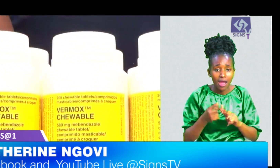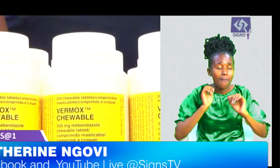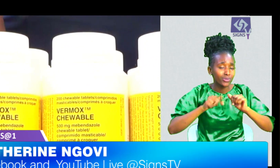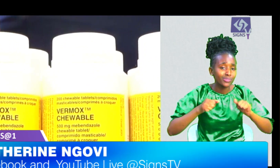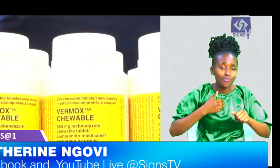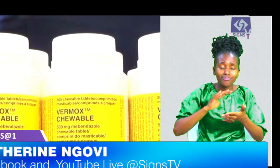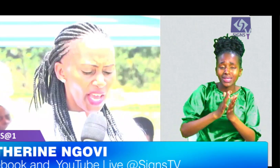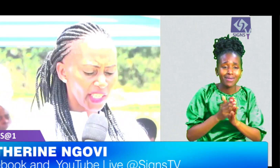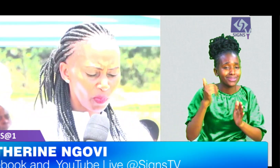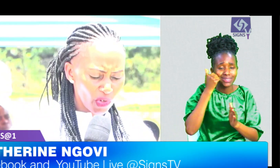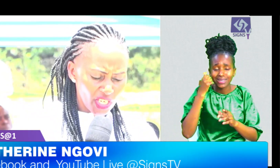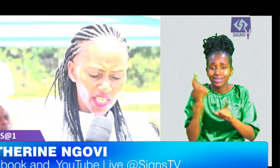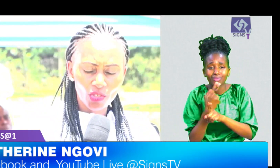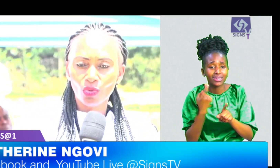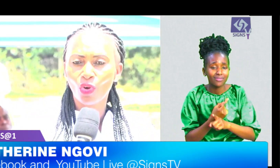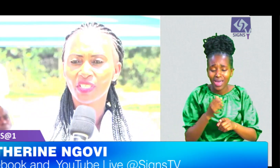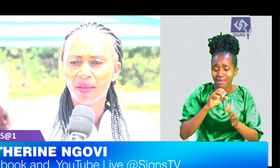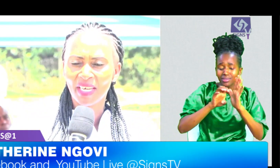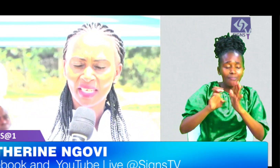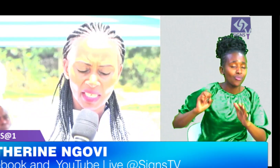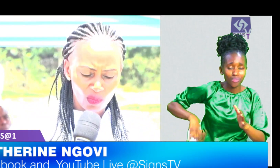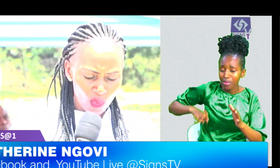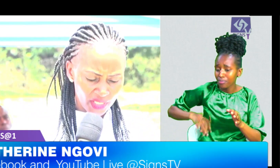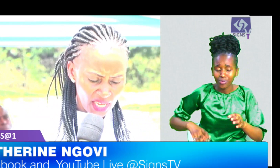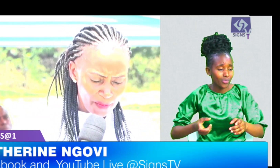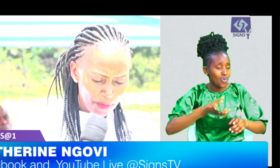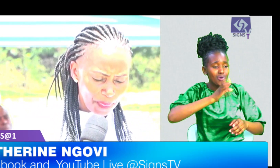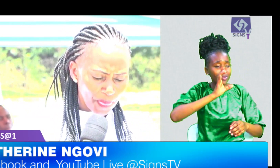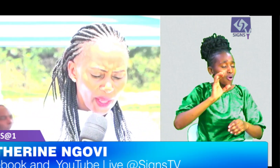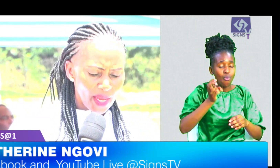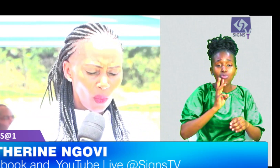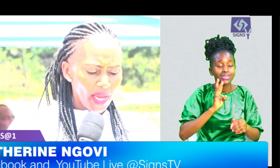950,000, close to 1 million persons in the whole county.